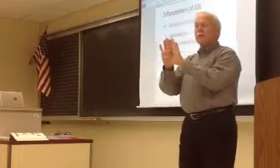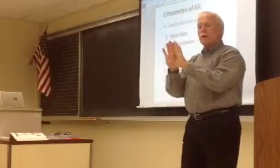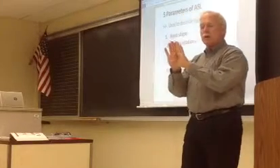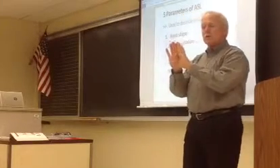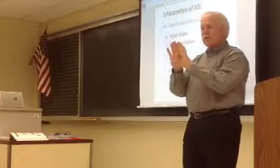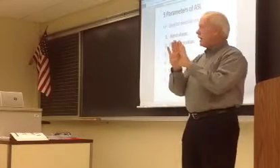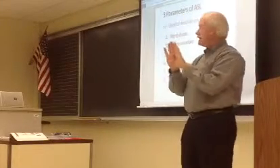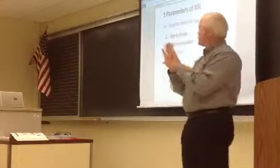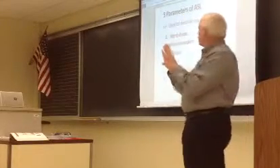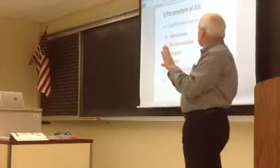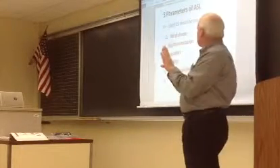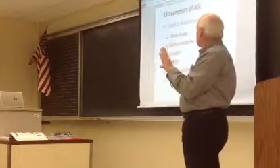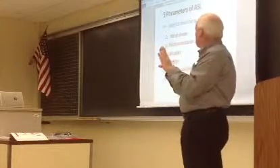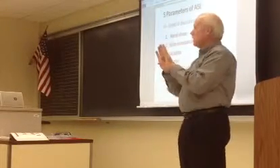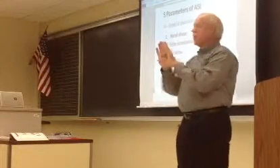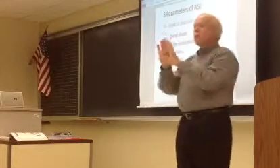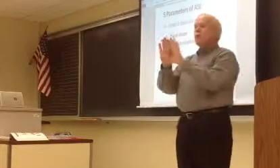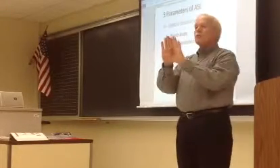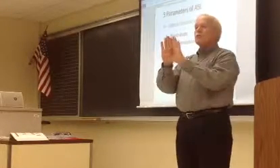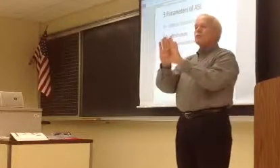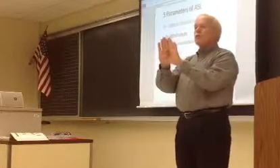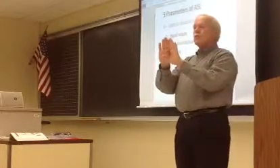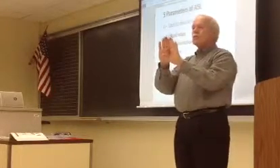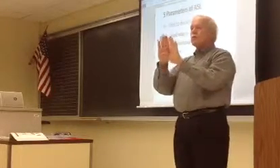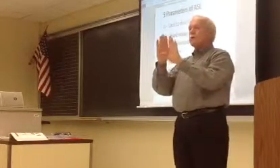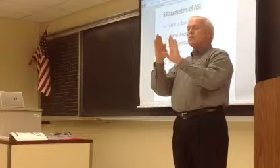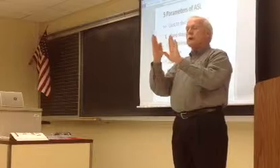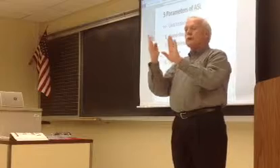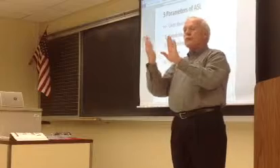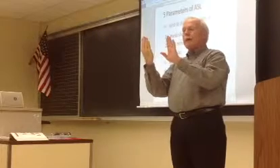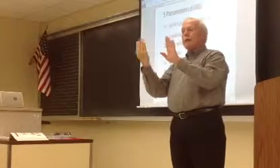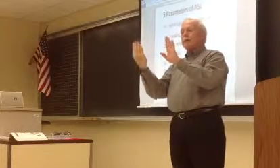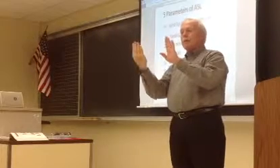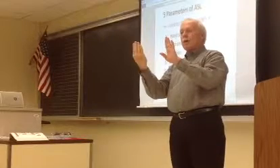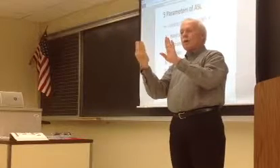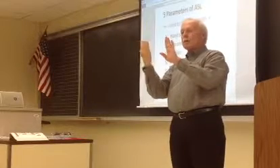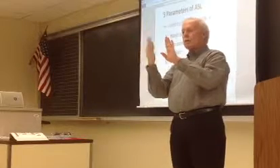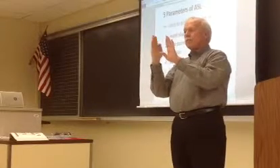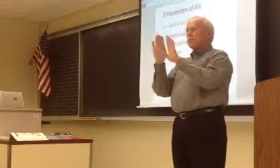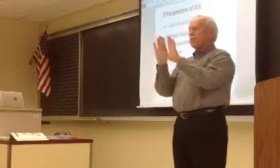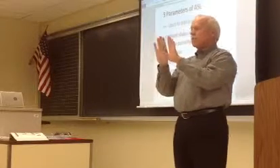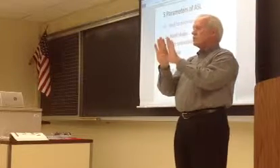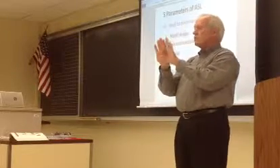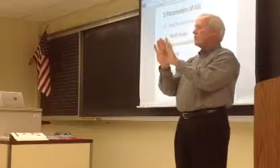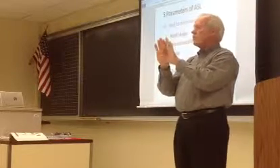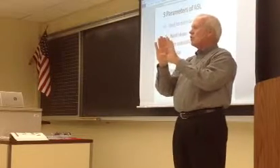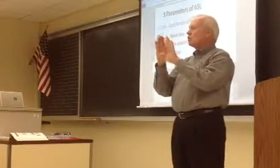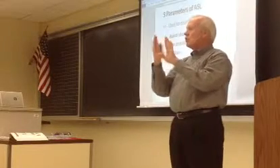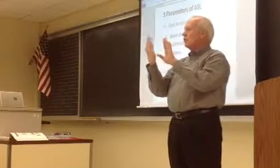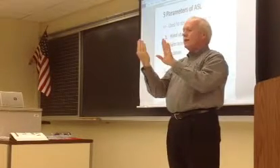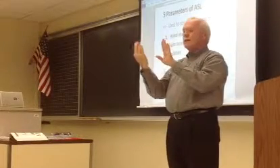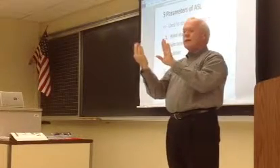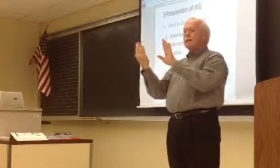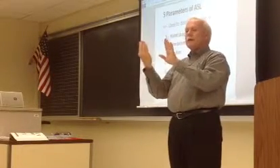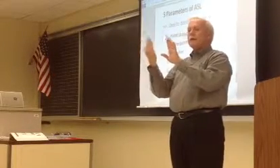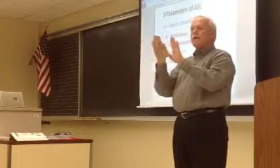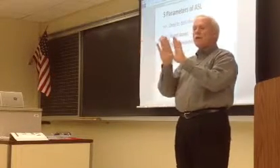front of your chest. The motion is rotating your dominant hand around the little finger as if the door is opening and